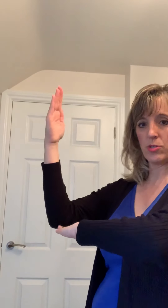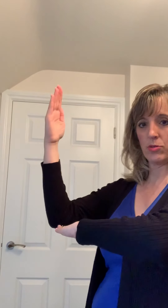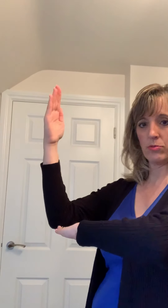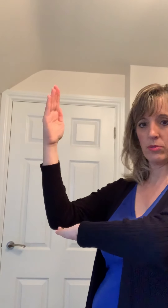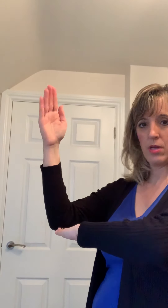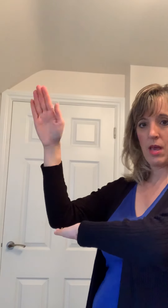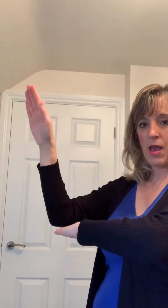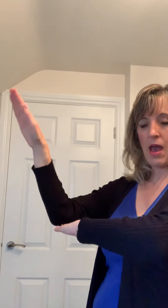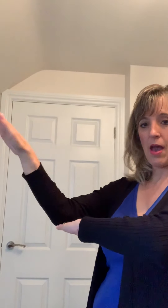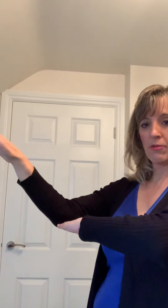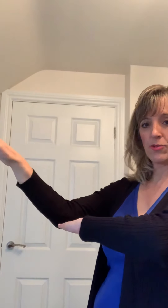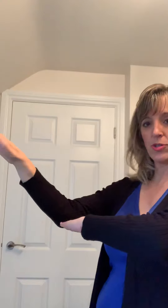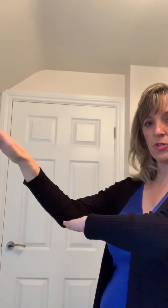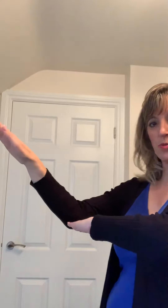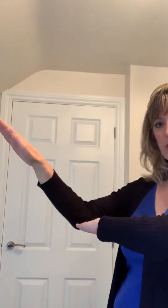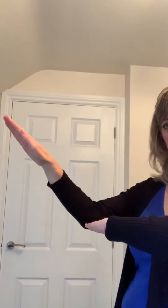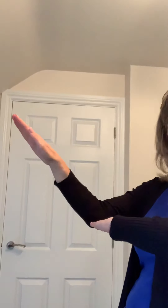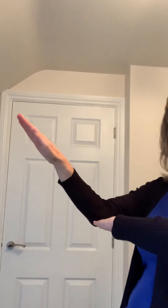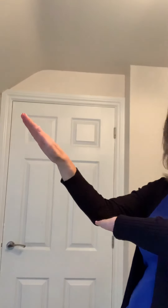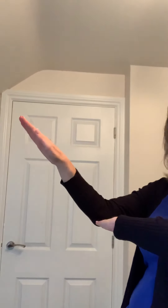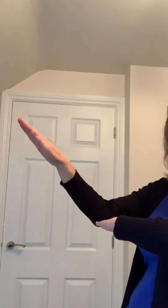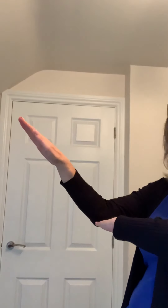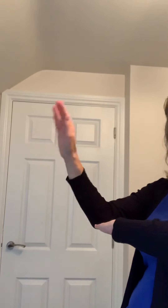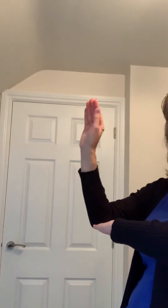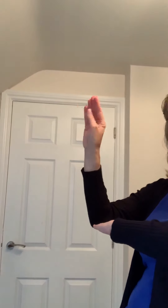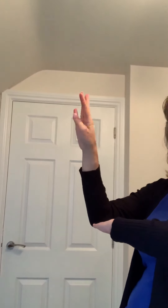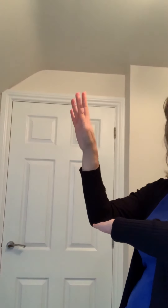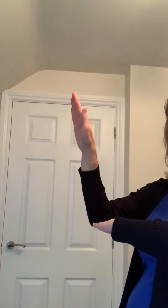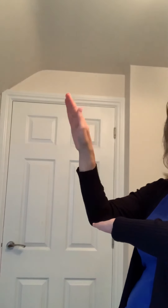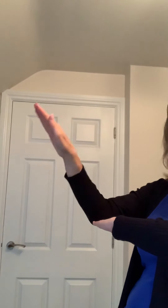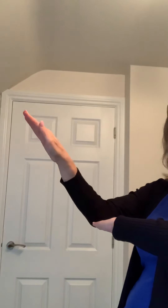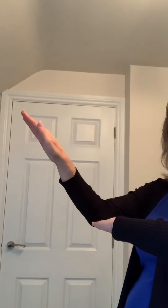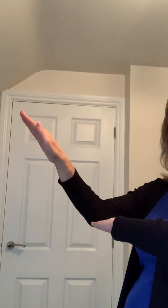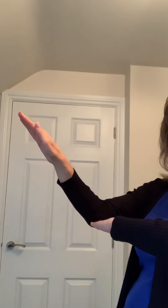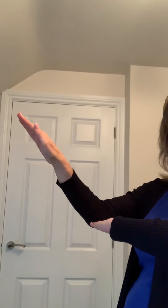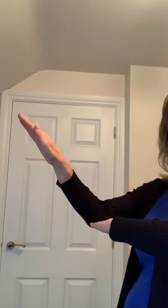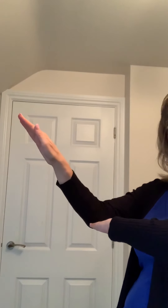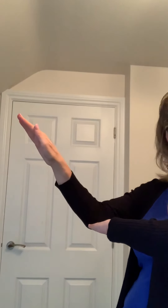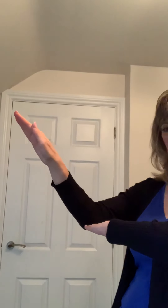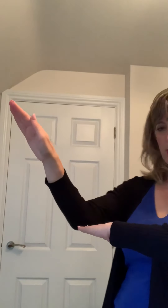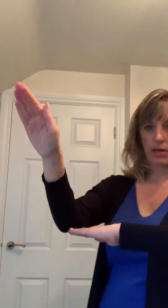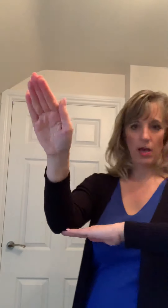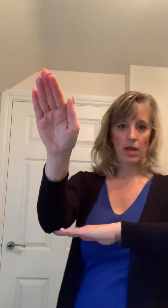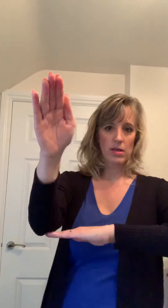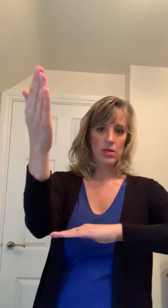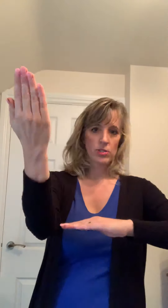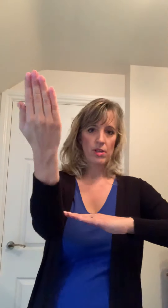noon, afternoon is, it's halfway down. So the sun is going down, so the palm goes out, okay? So you have